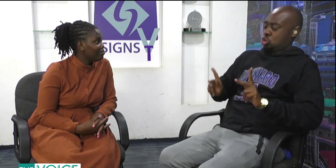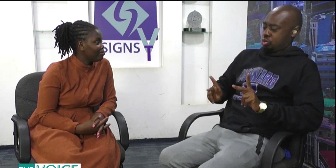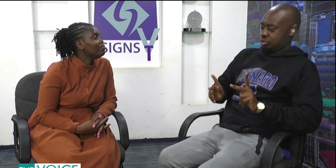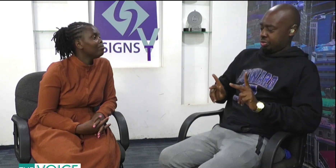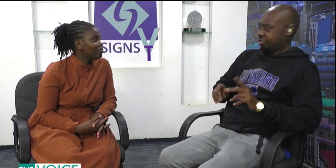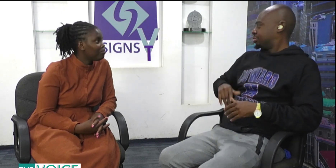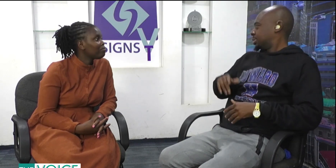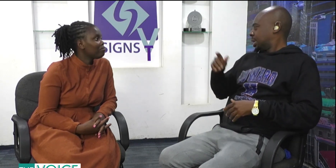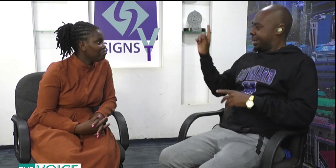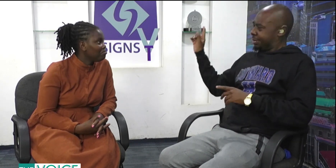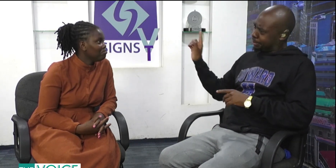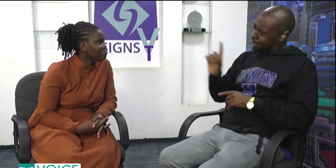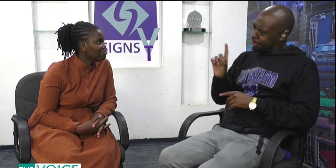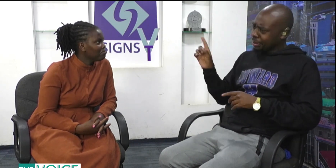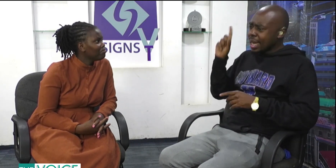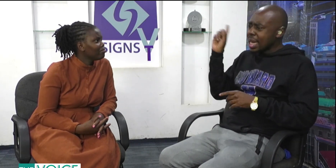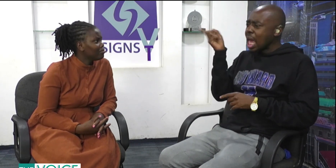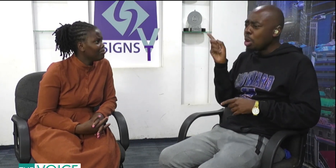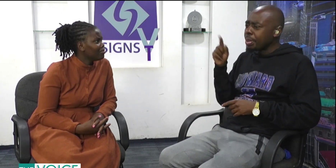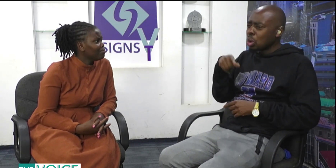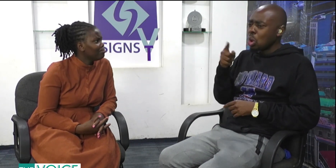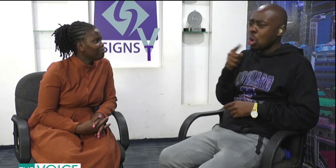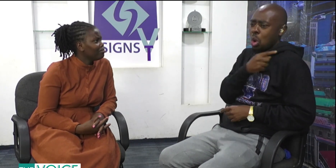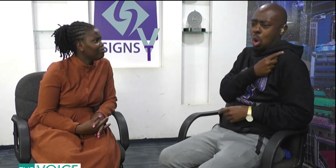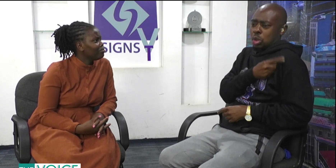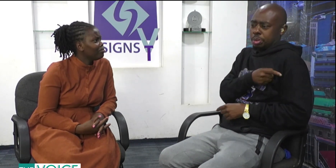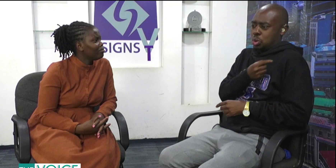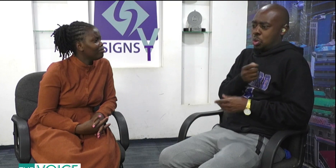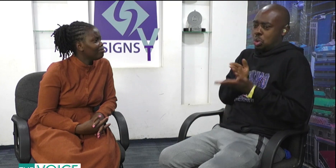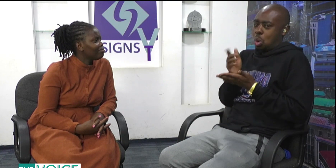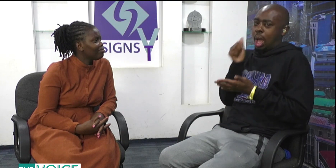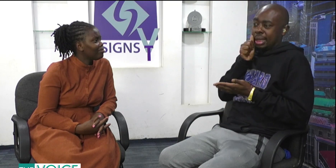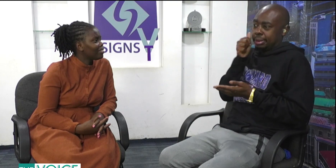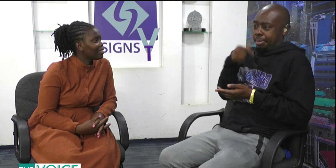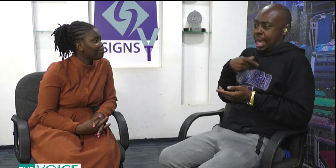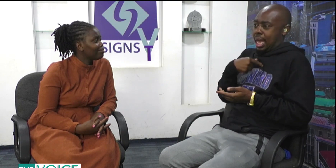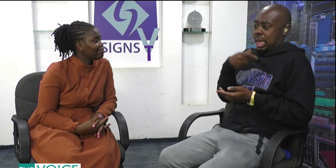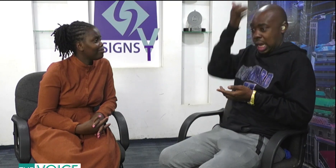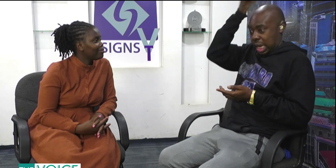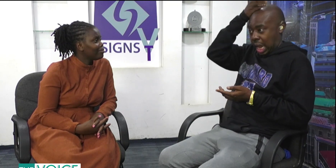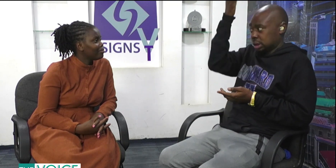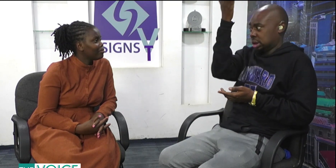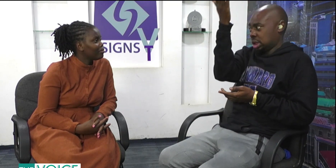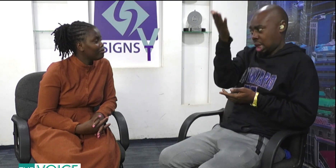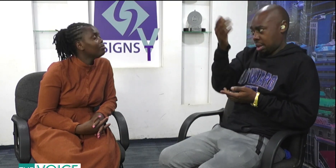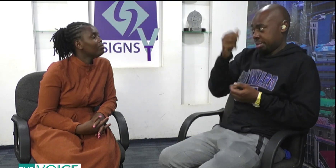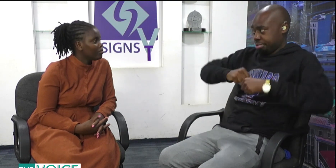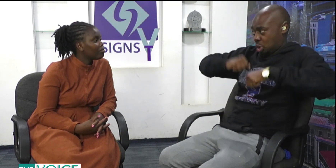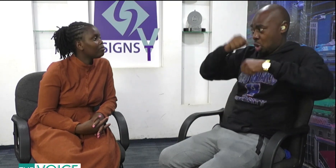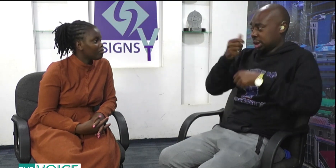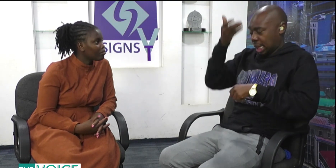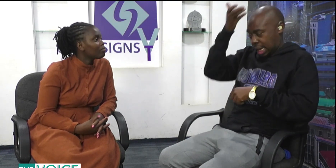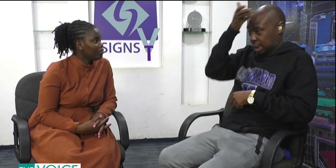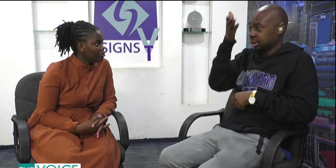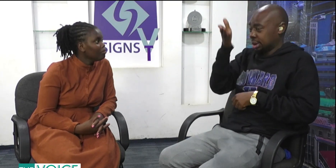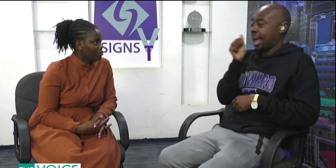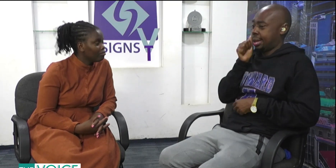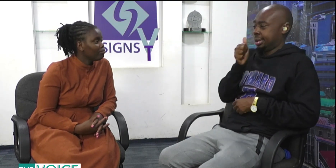my parents explained to me. We were staying in Kisumu, that is my village, and one day we came to Nairobi so that I could